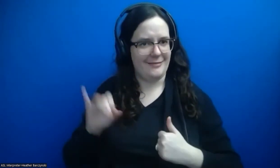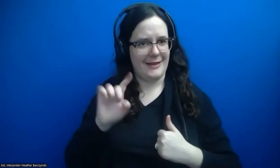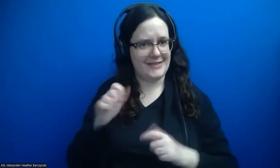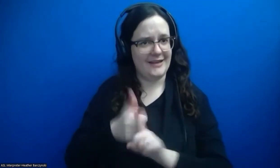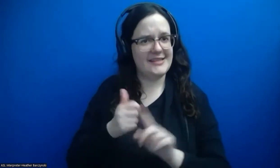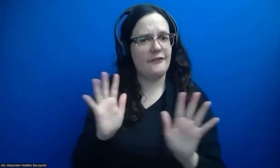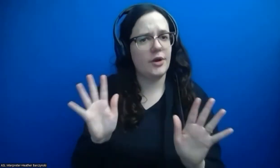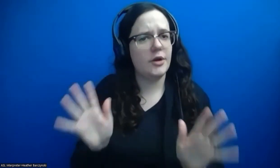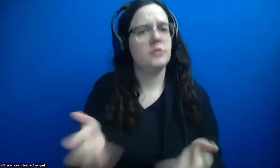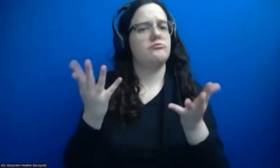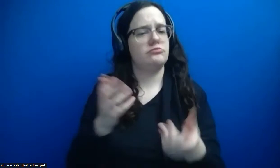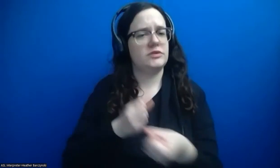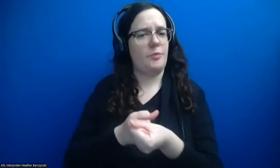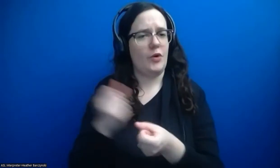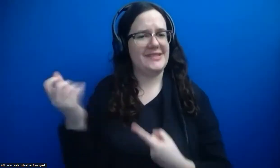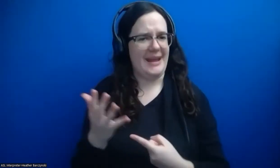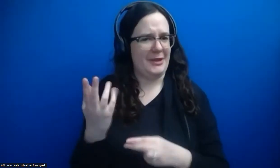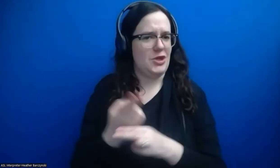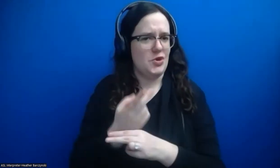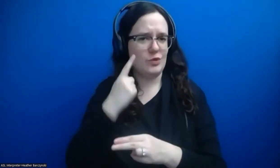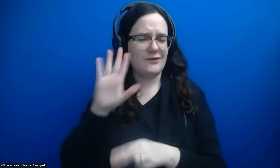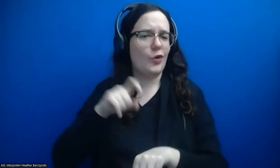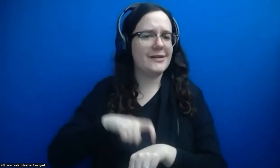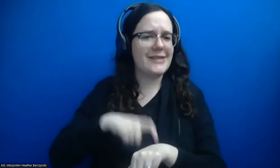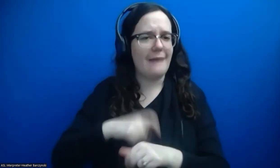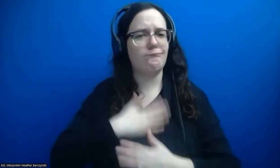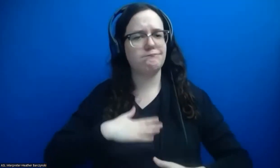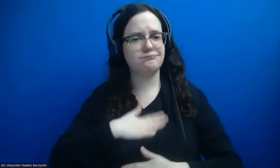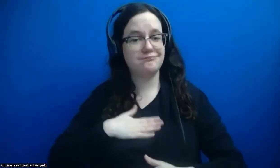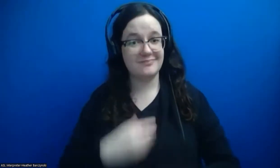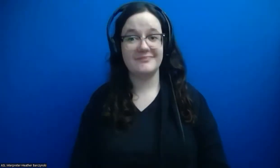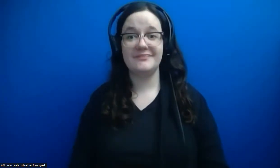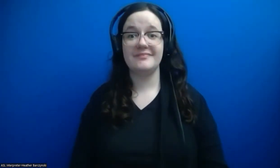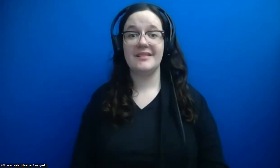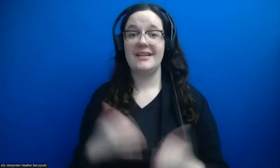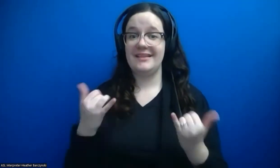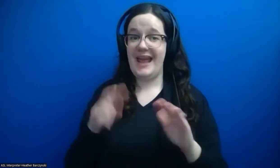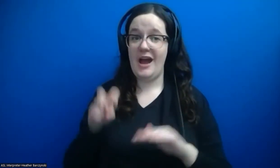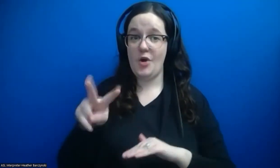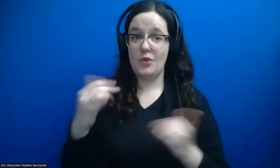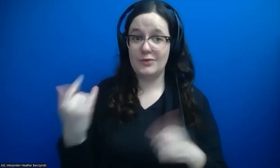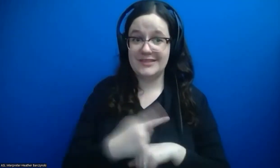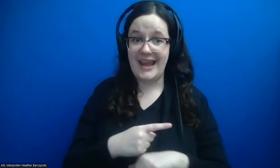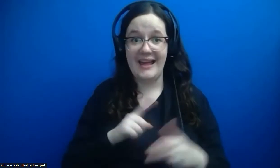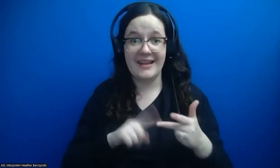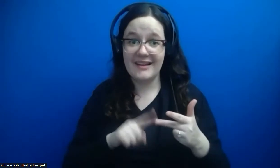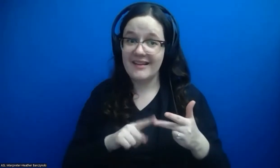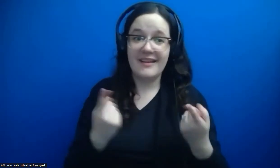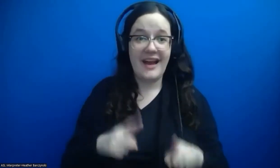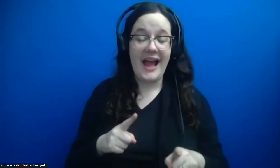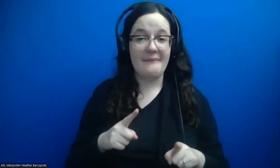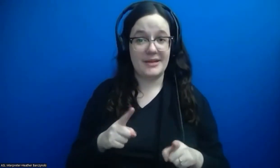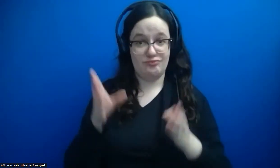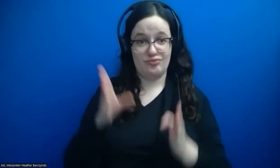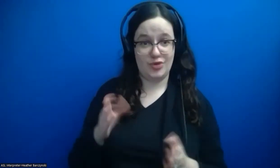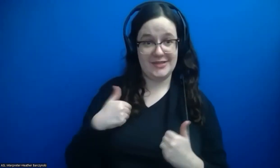fill time, if you will. I'll fast forward to today. Now you're adding even another element that if somebody's got their phone with them,